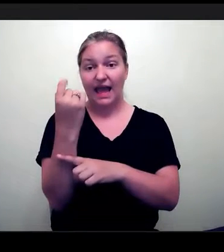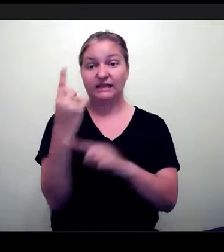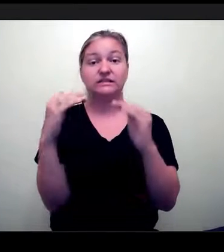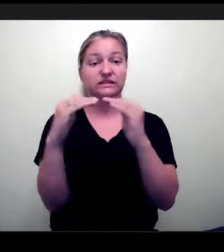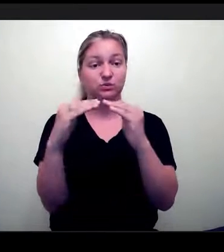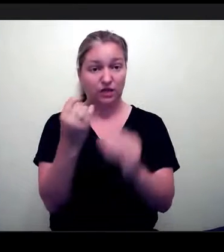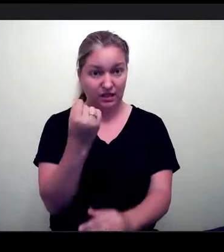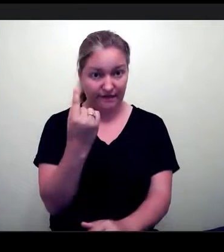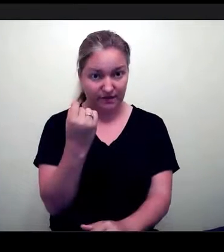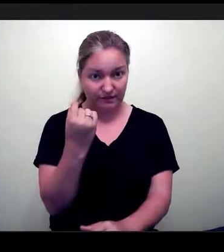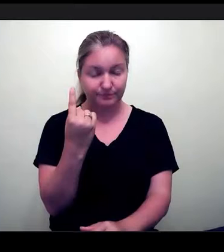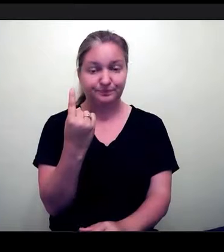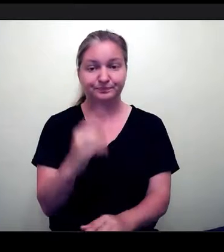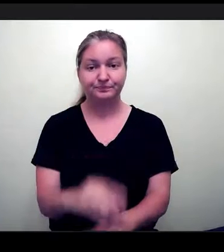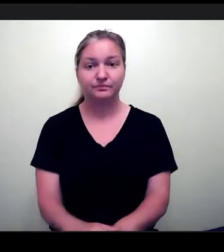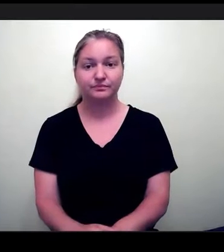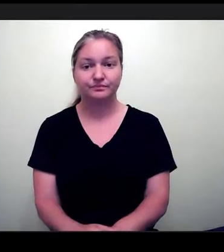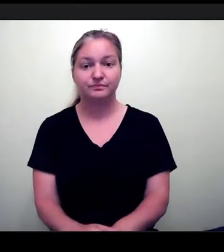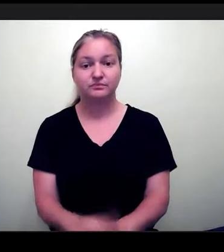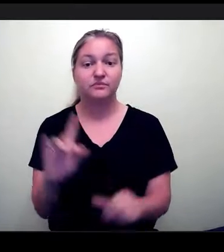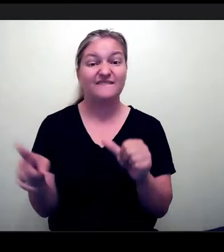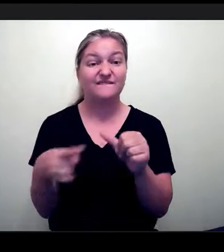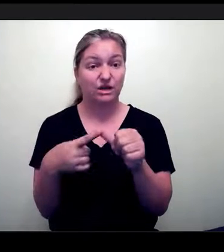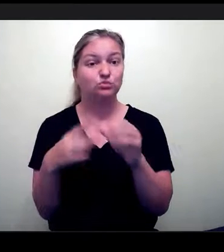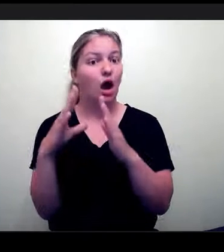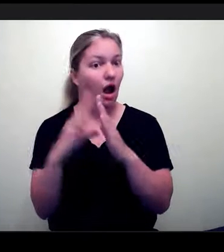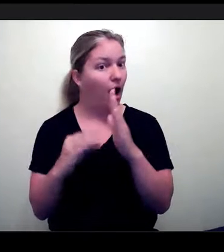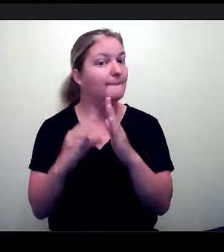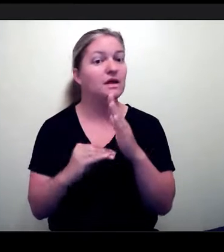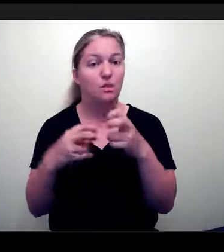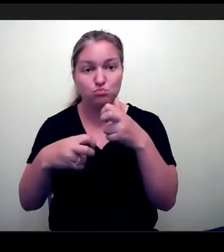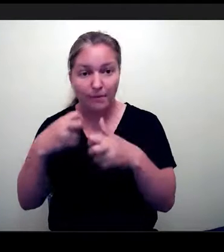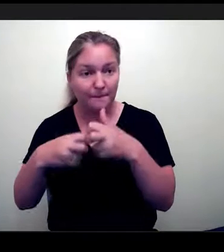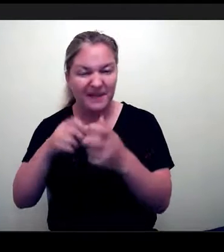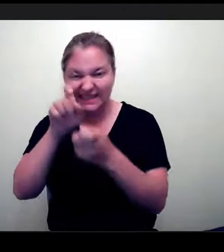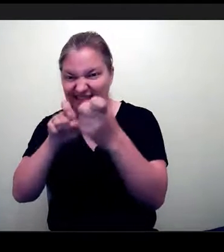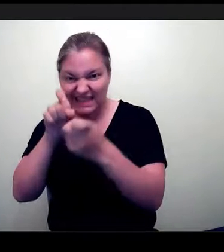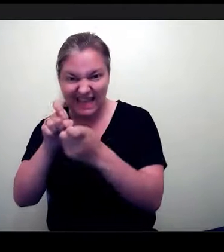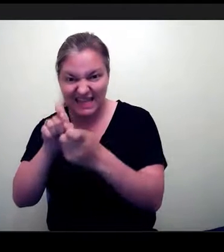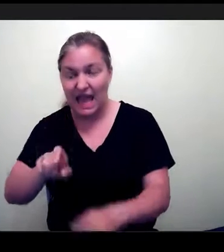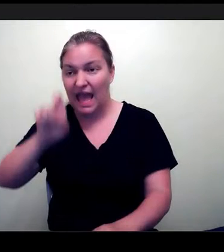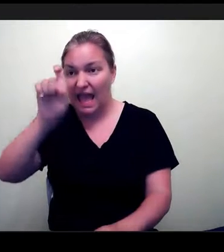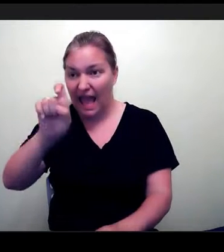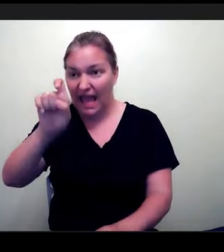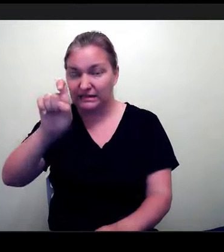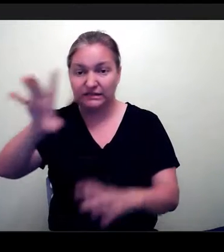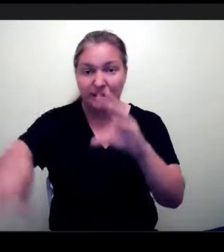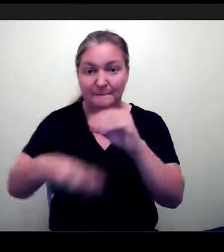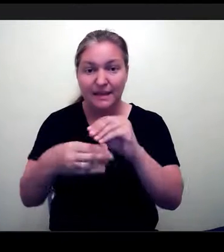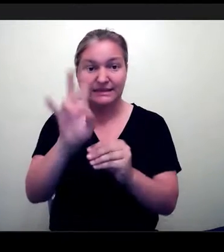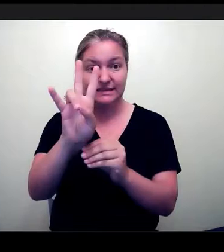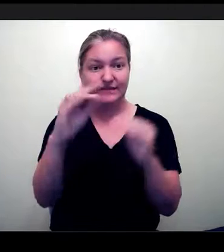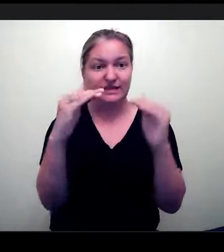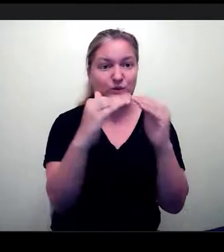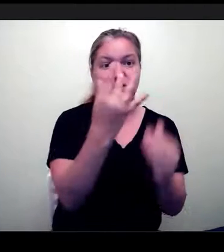So, what we're going to do, first we're going to copy the problem exactly as it is. x plus 7